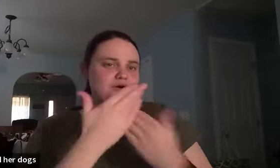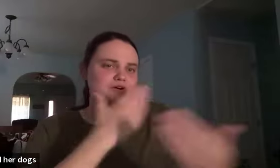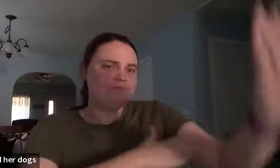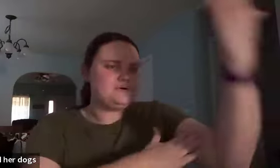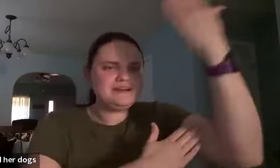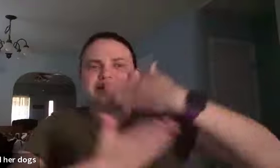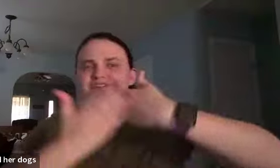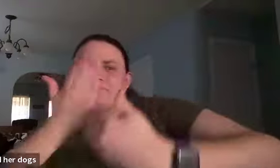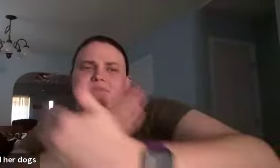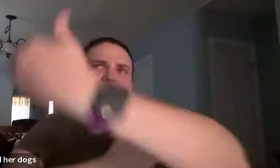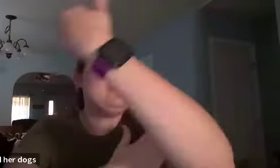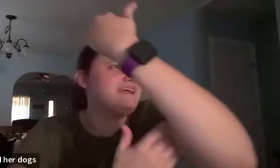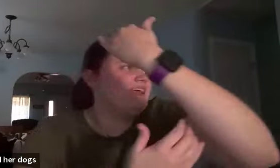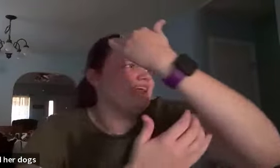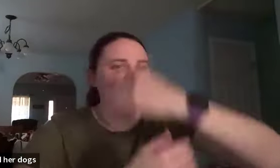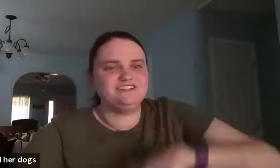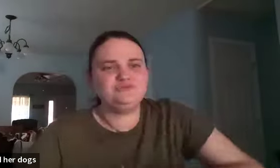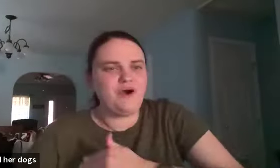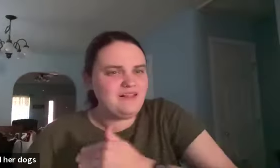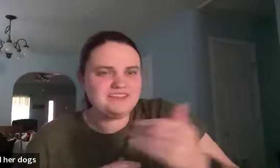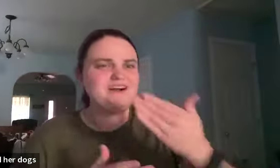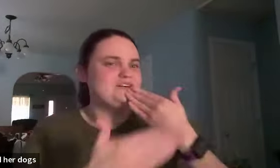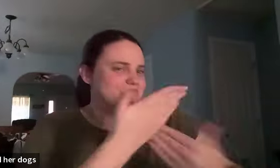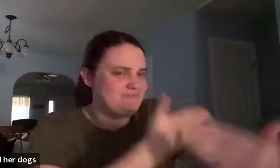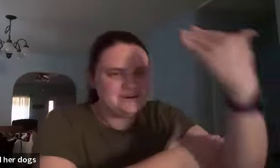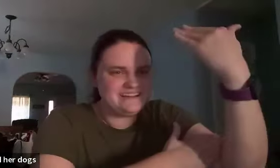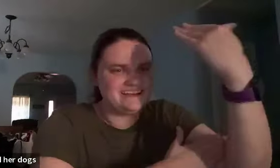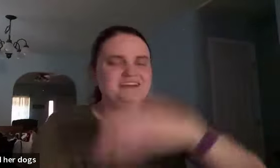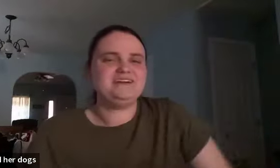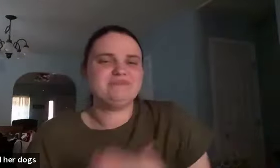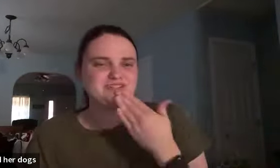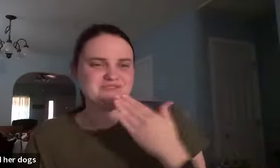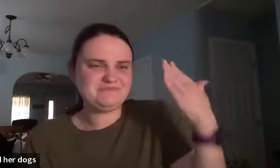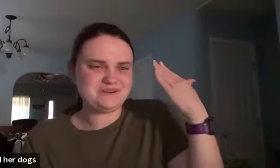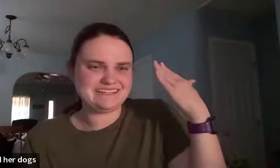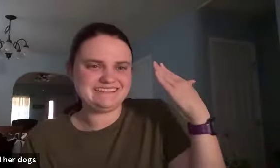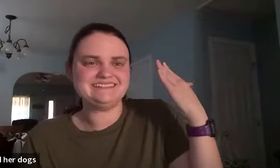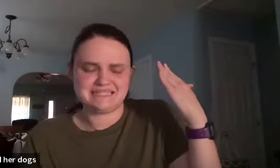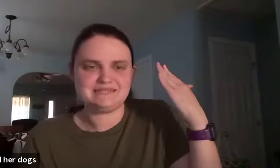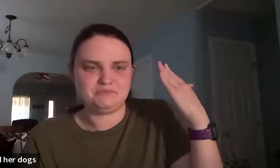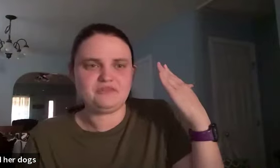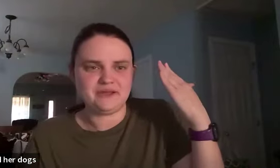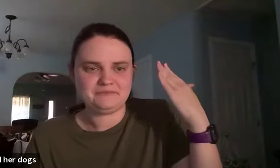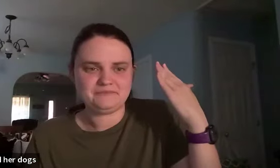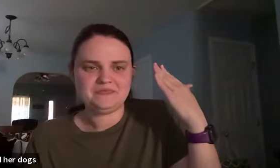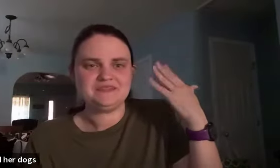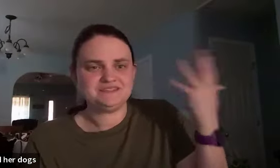go, good morning to all of y'all, good morning, compared to good morning, that simple thing.